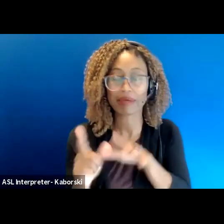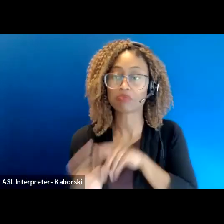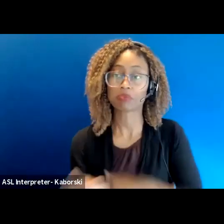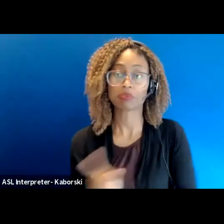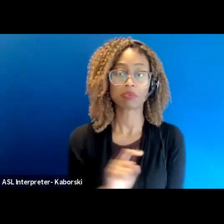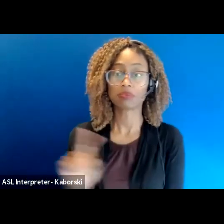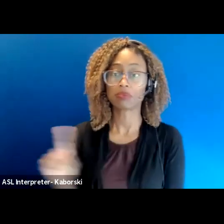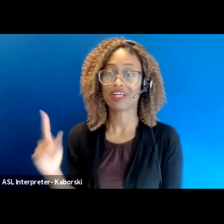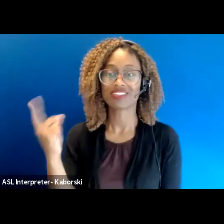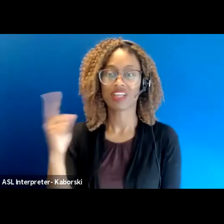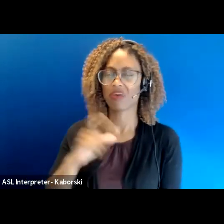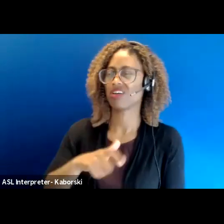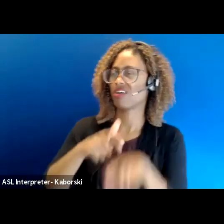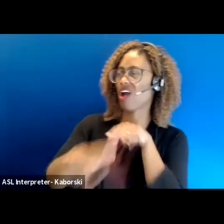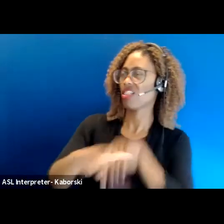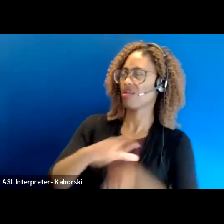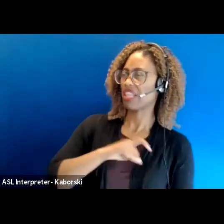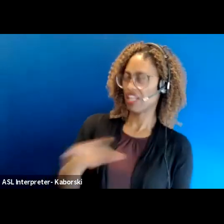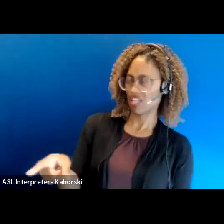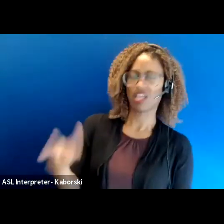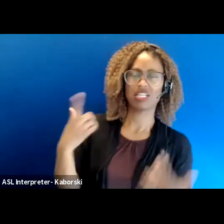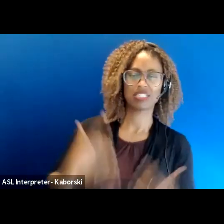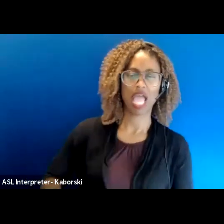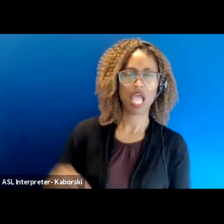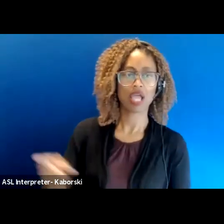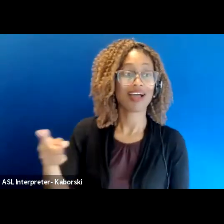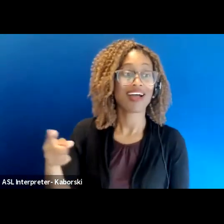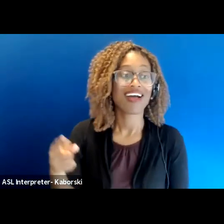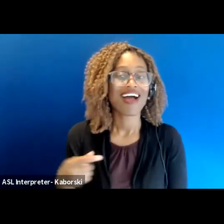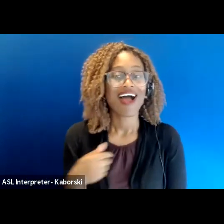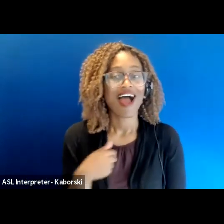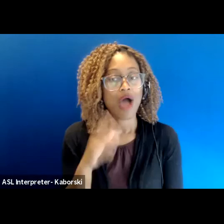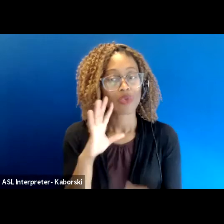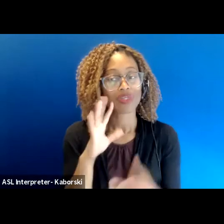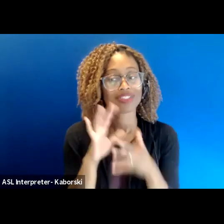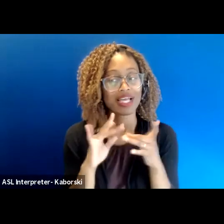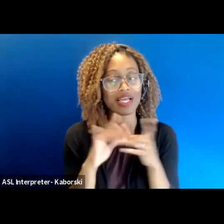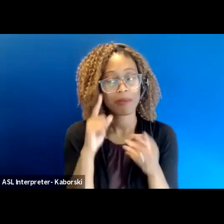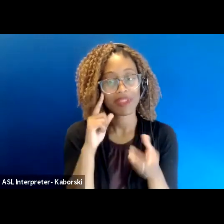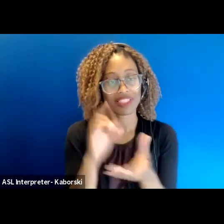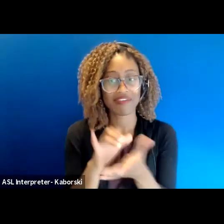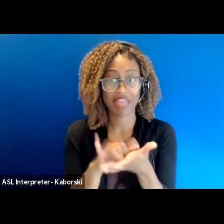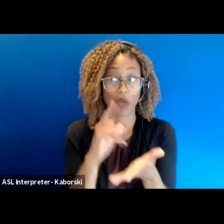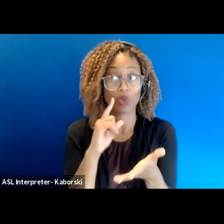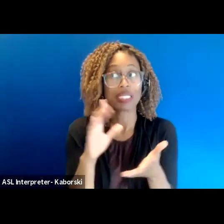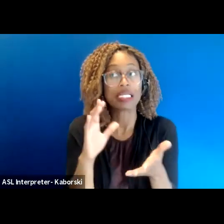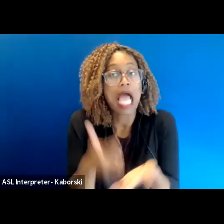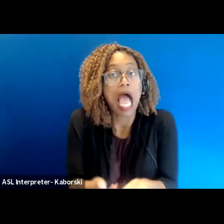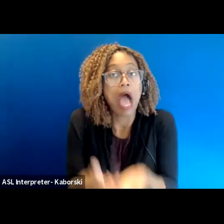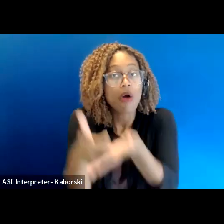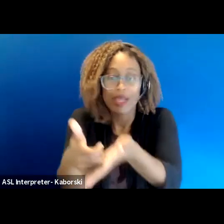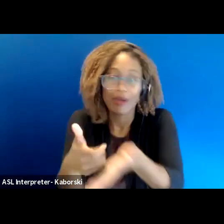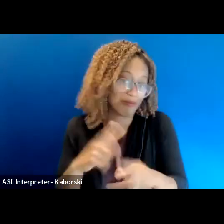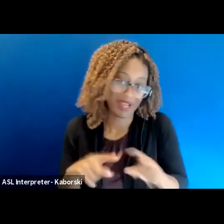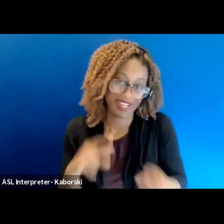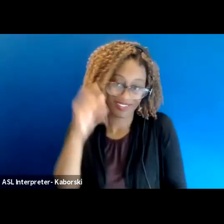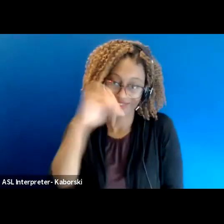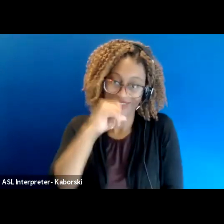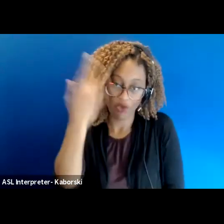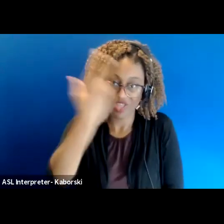someone had called the police. I would say believing that that would be helpful.